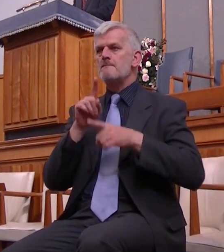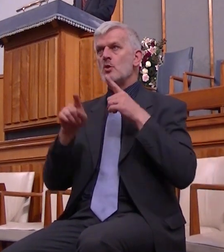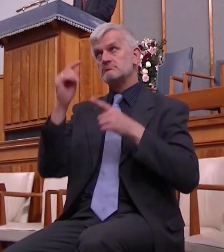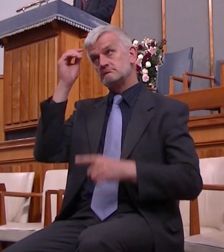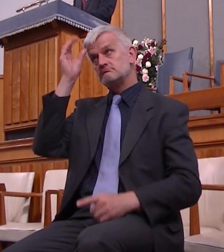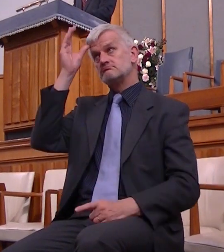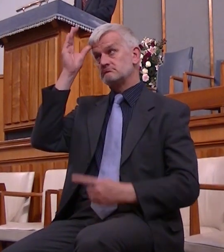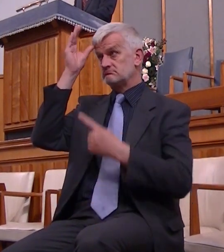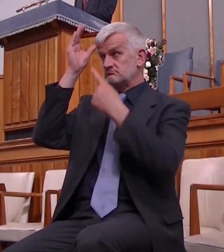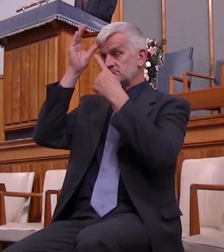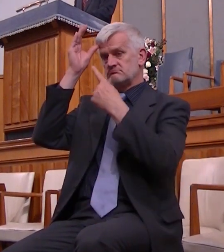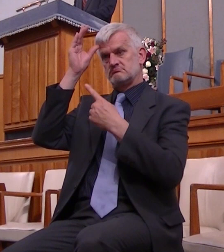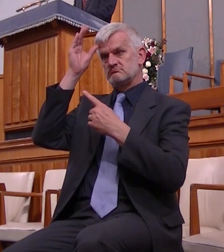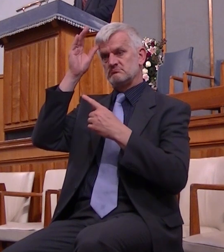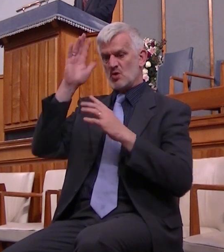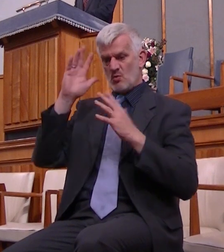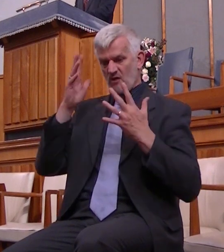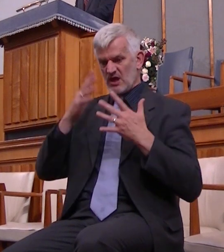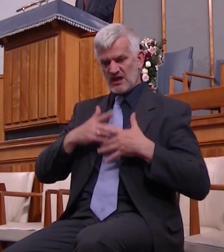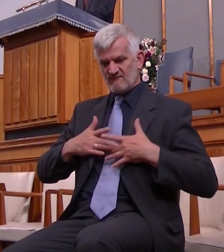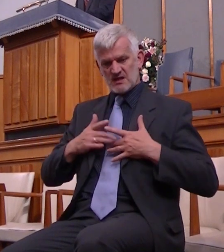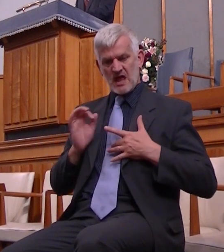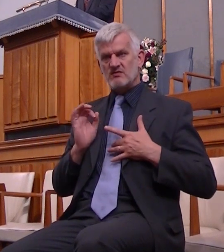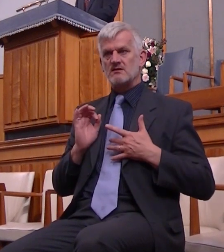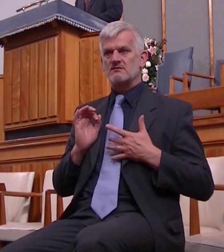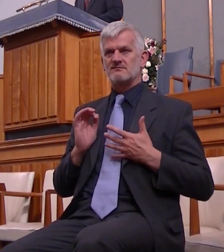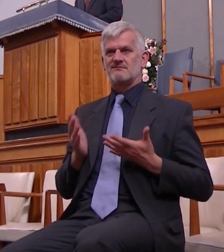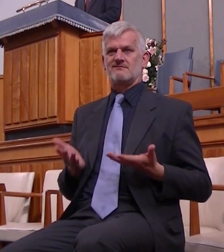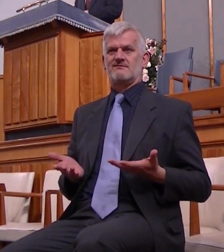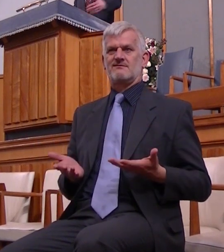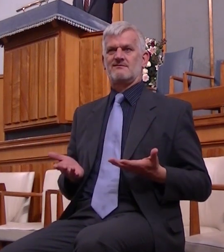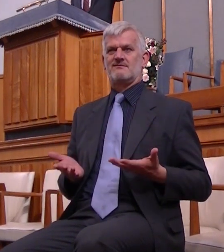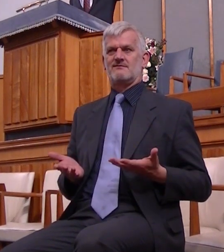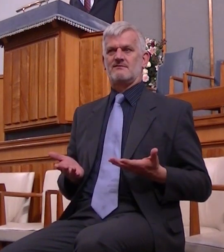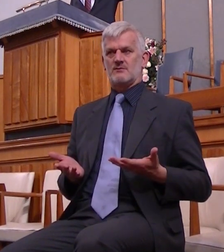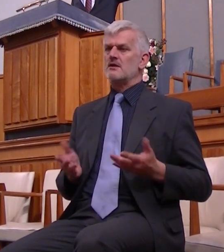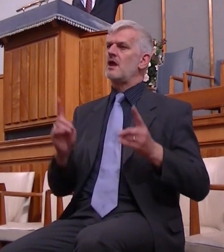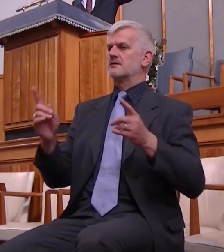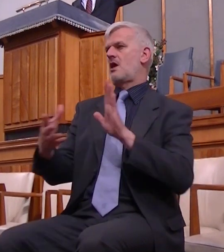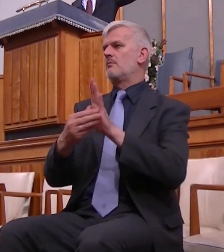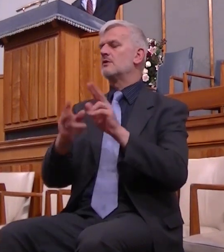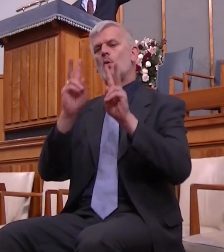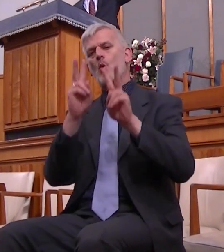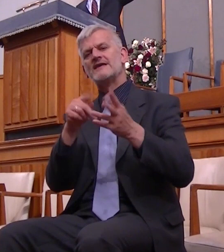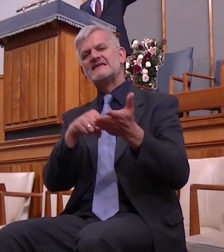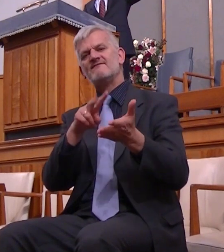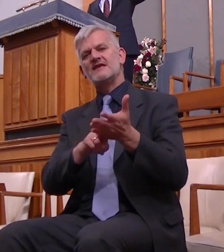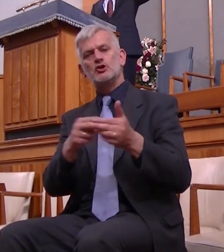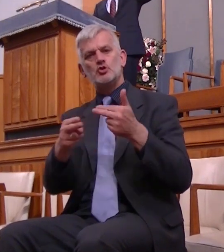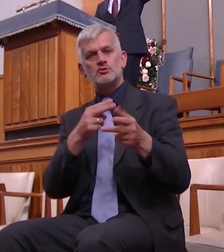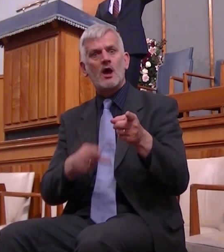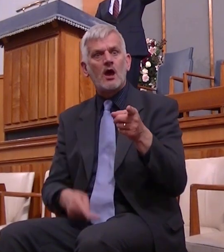not concerned knowledge, feelingful knowledge. Why, you see this, you watch the news. It's been a